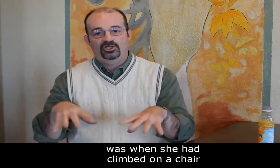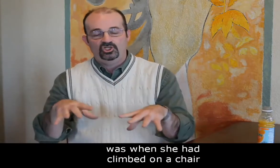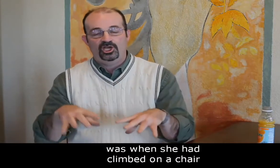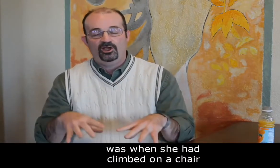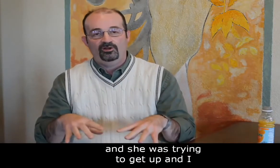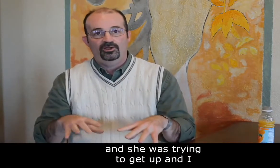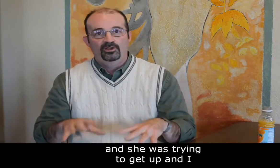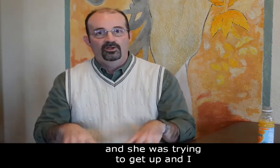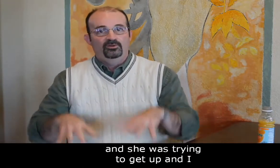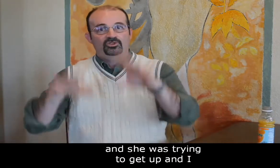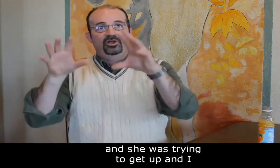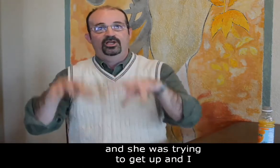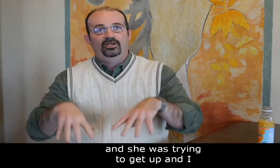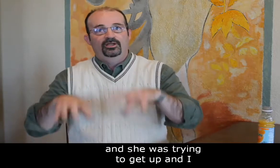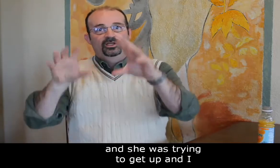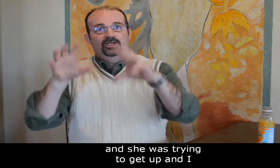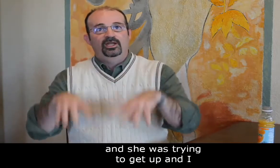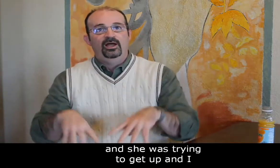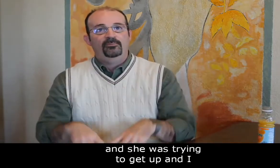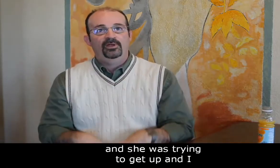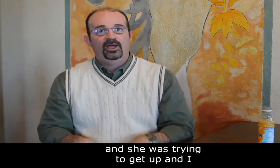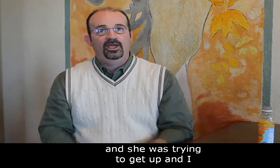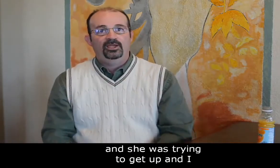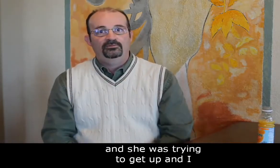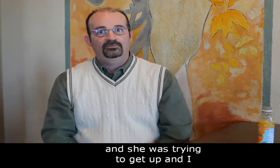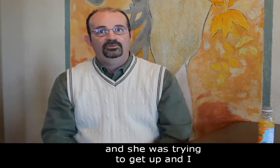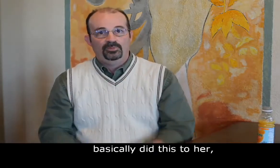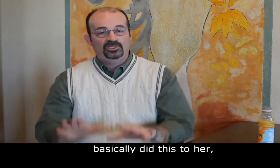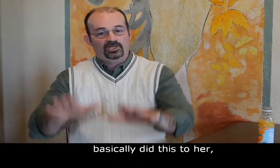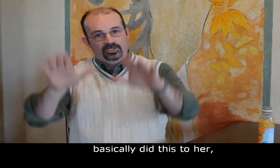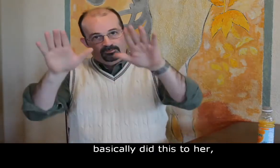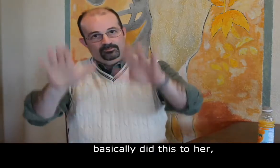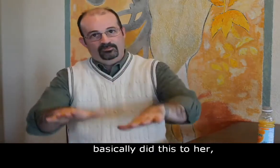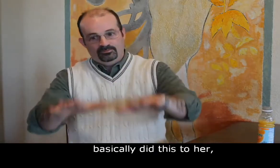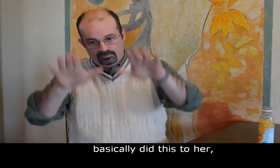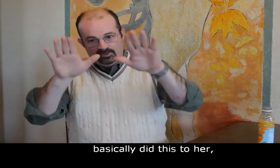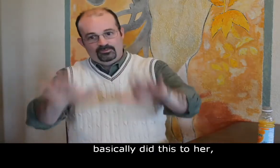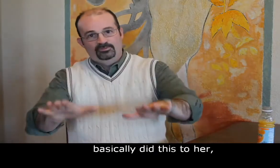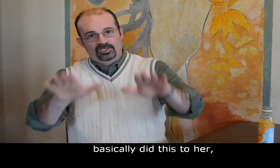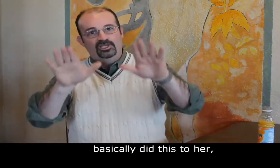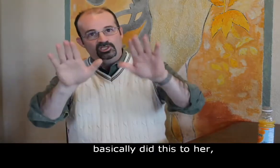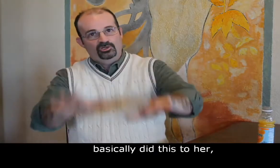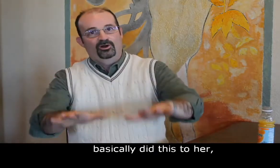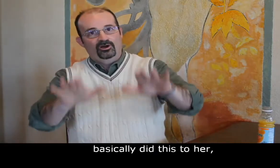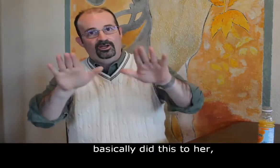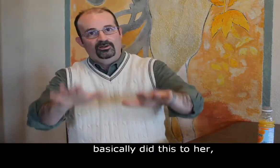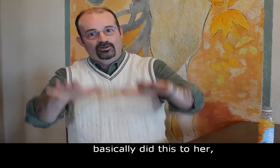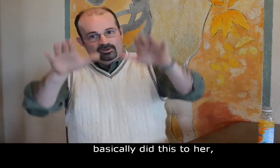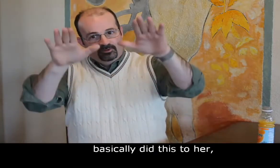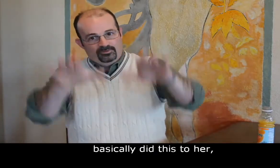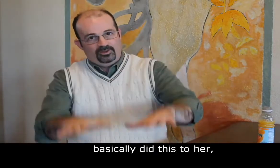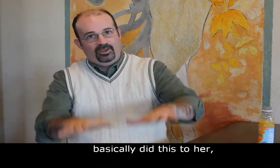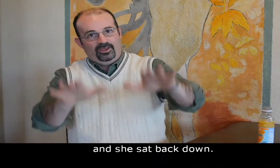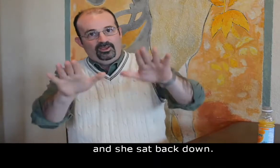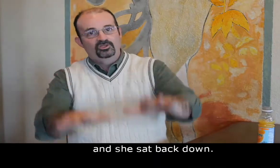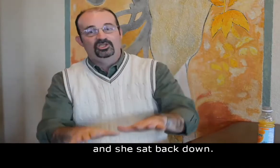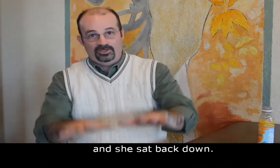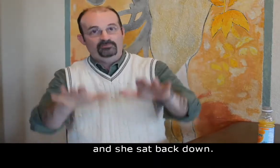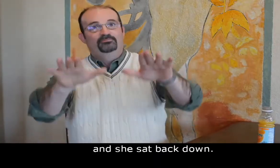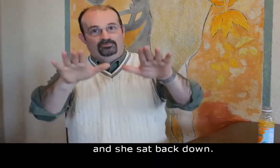chair and was trying to get up, and I basically did this to her, and she